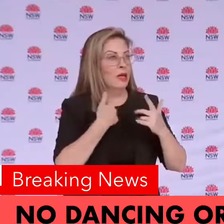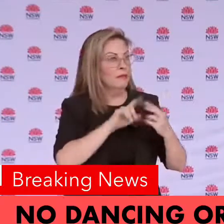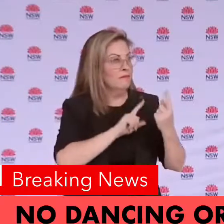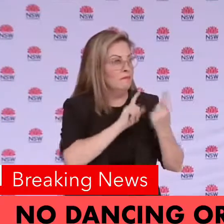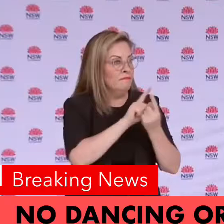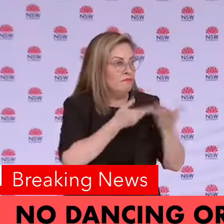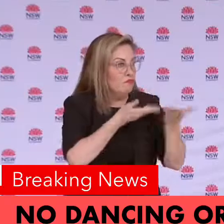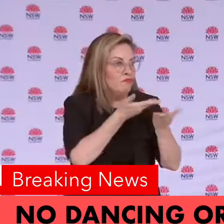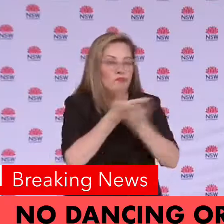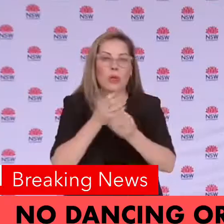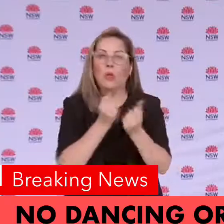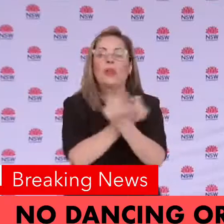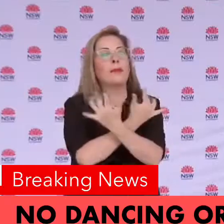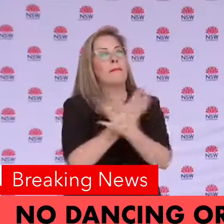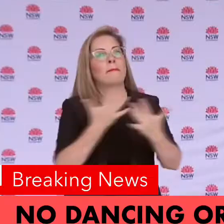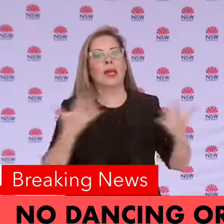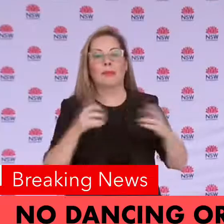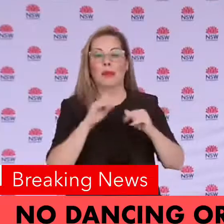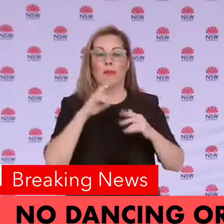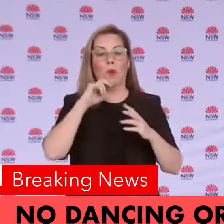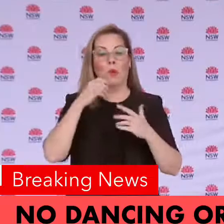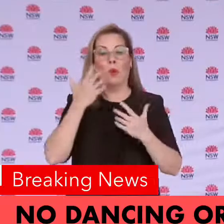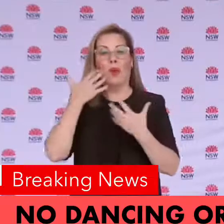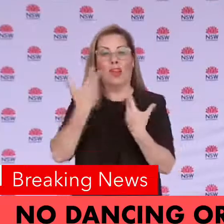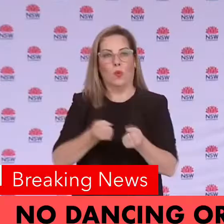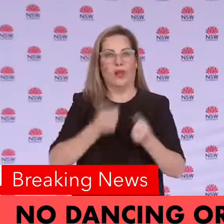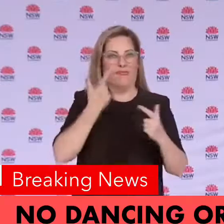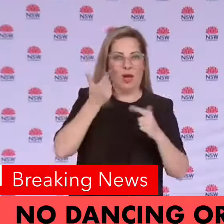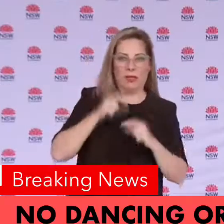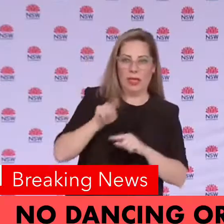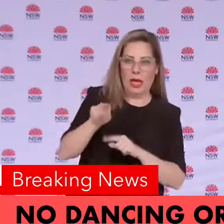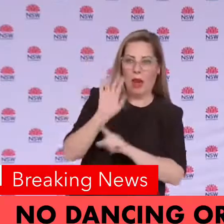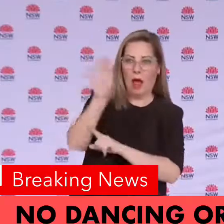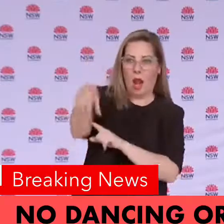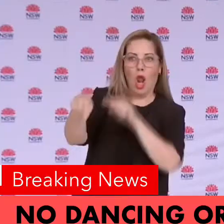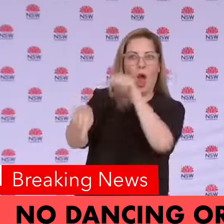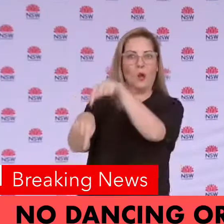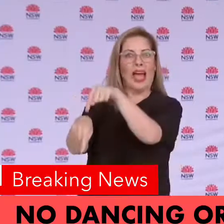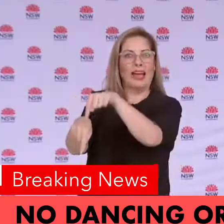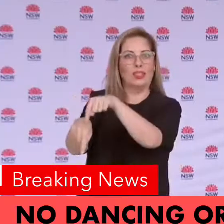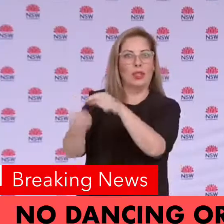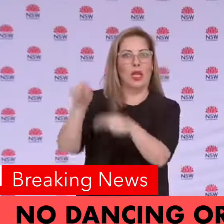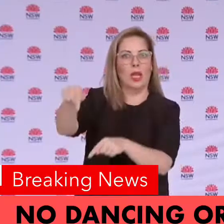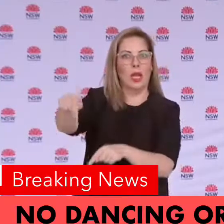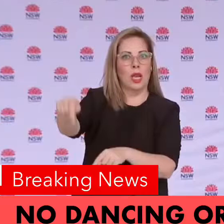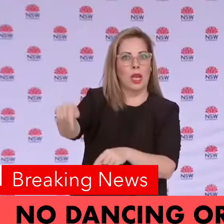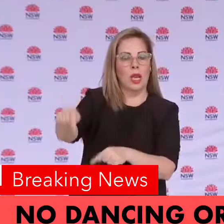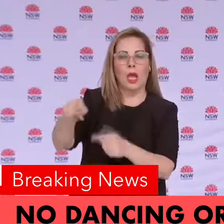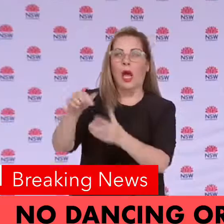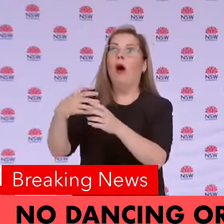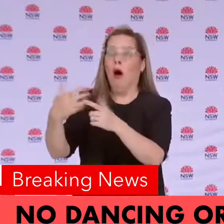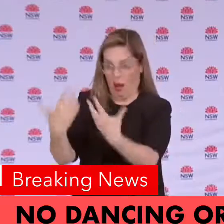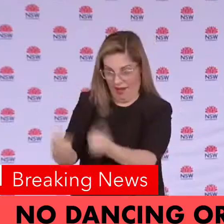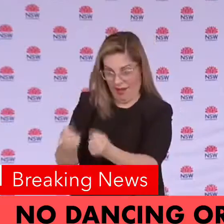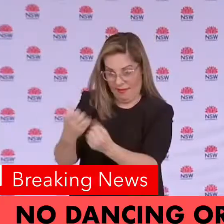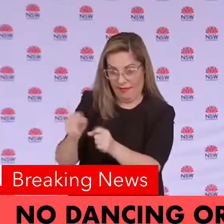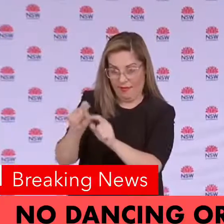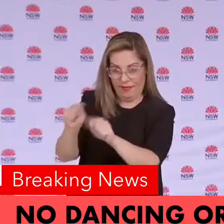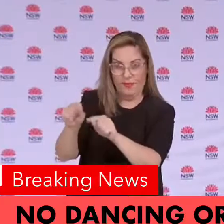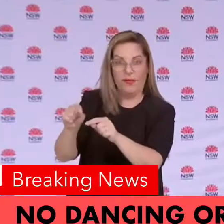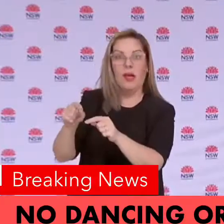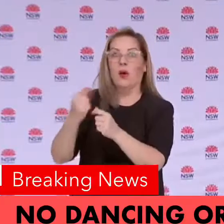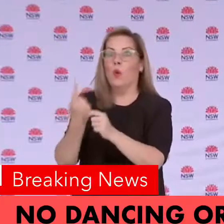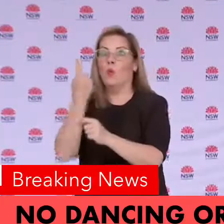that when we get those venue lists, and I think we've talked to you a lot about why we love the digital records, that we